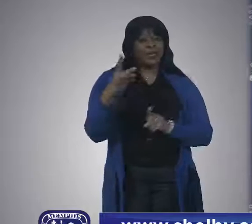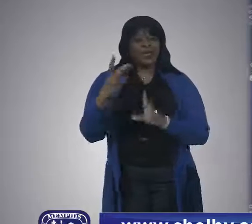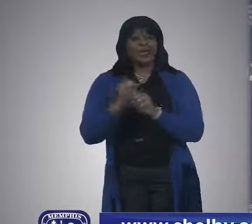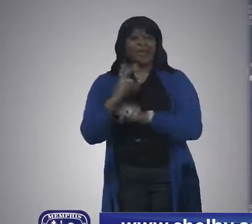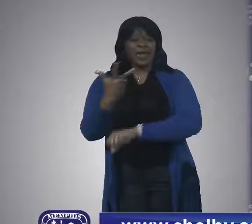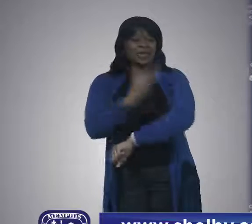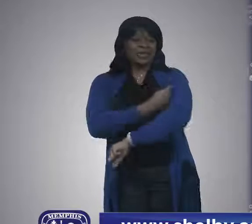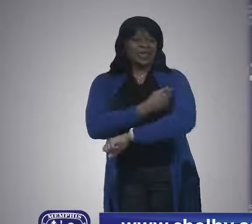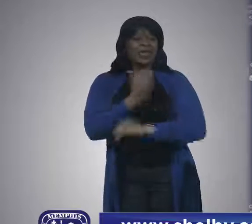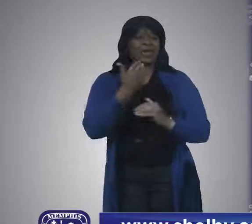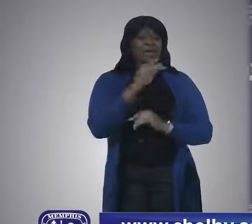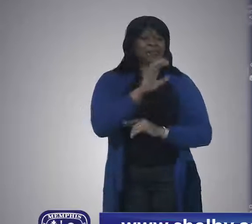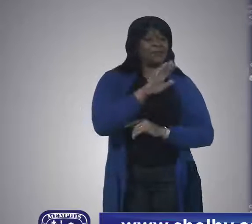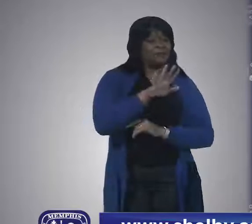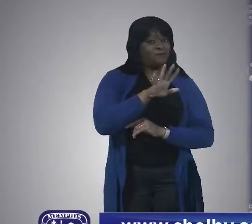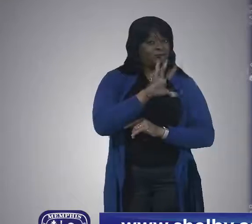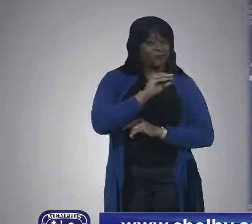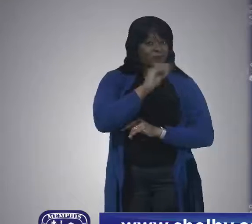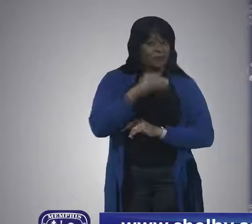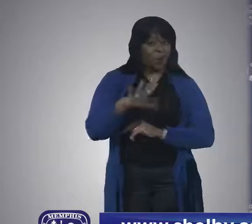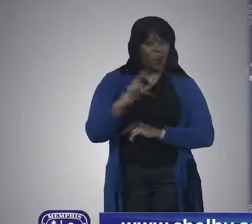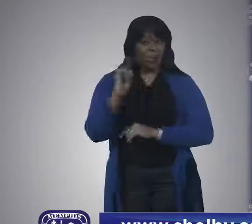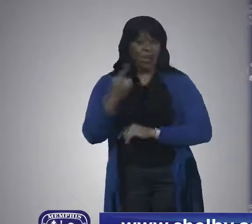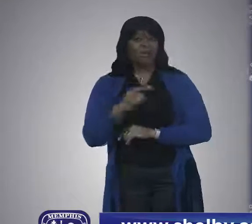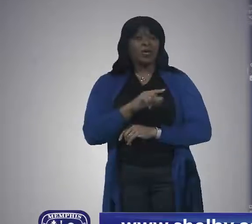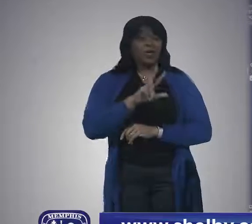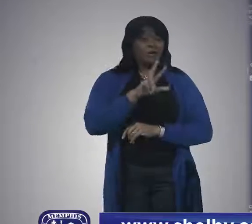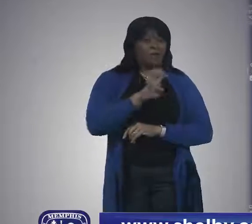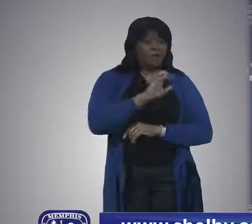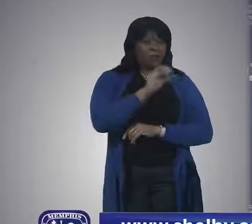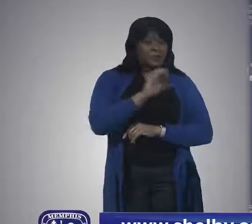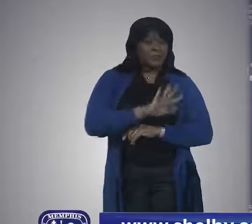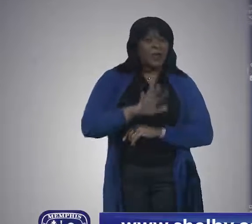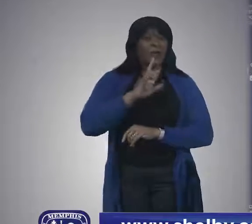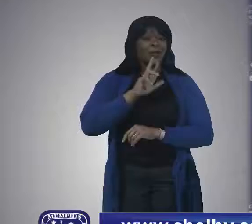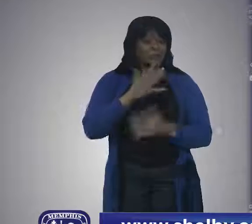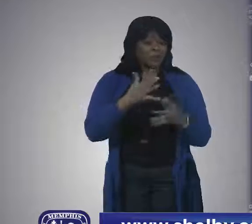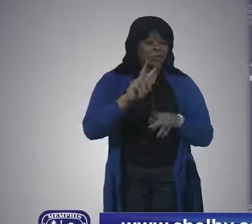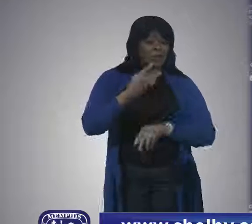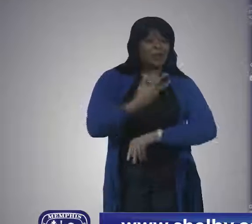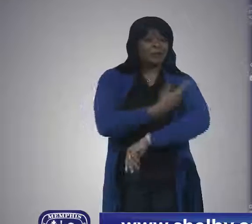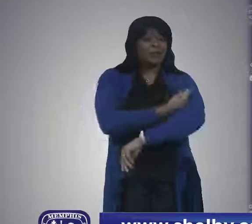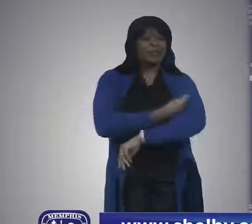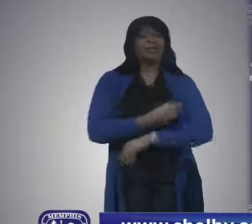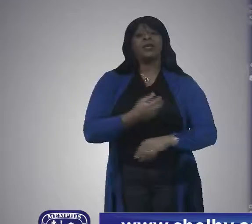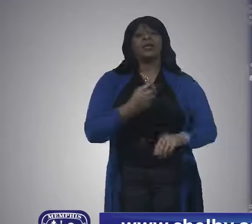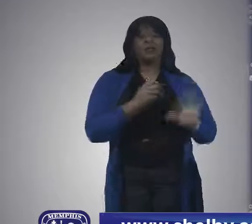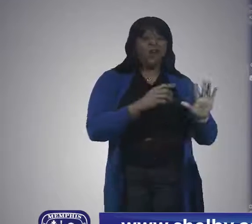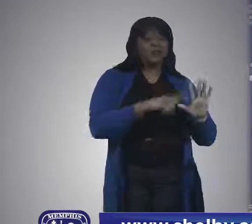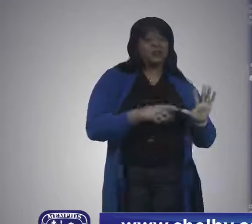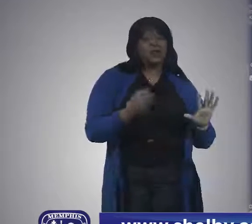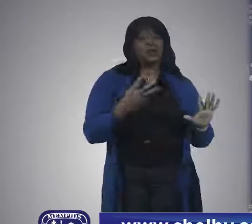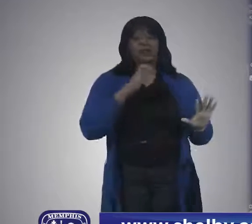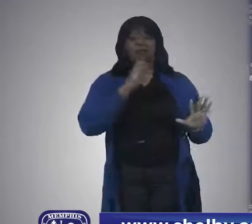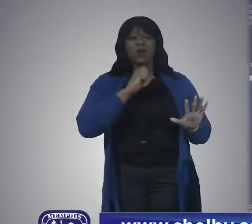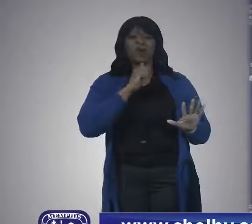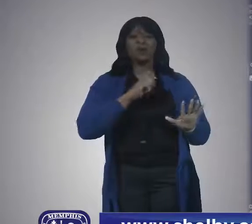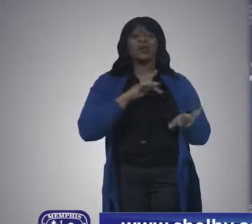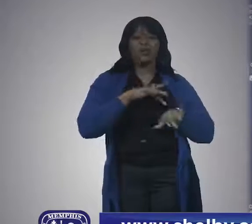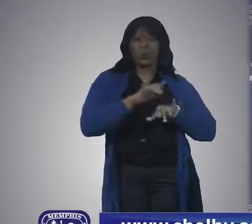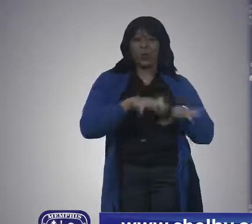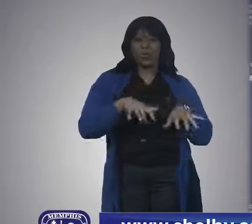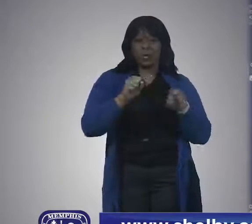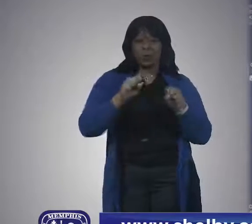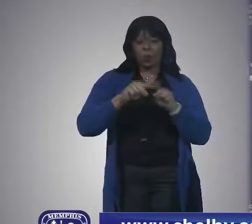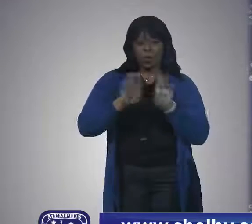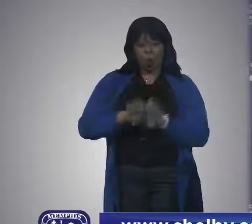least one and 40% have had two. To the question about the 5 to 12-year-olds, there will always be early adopters. And when that portal